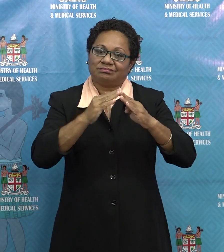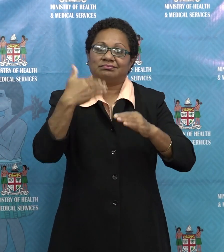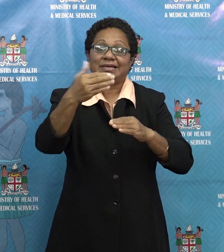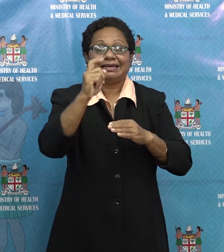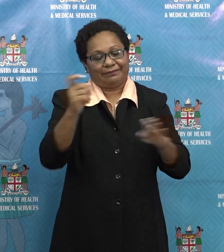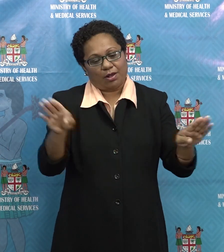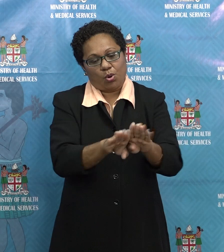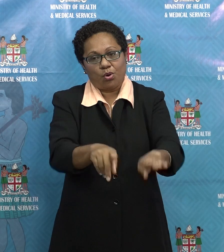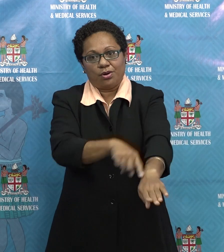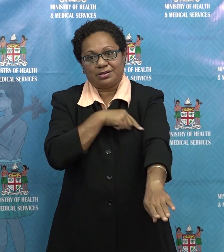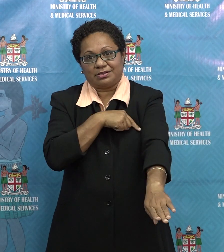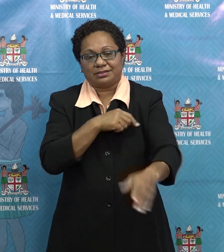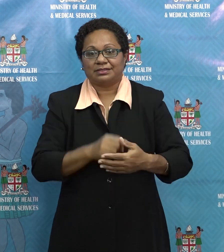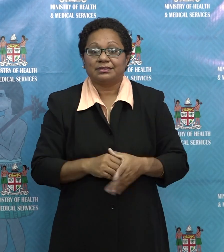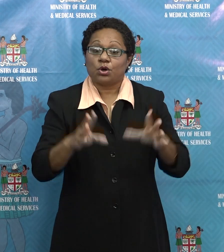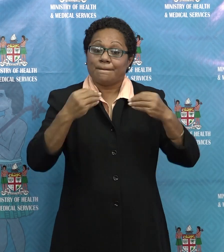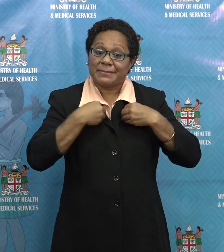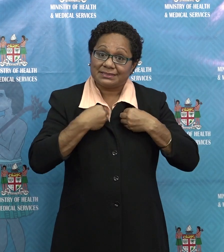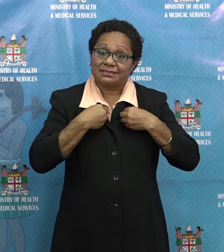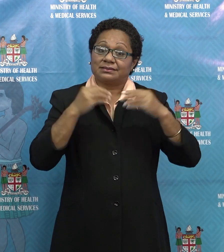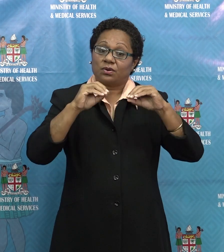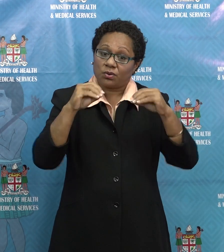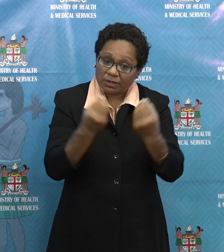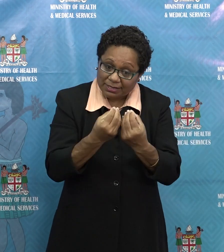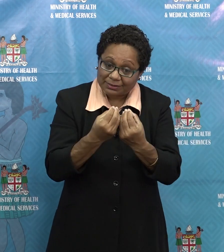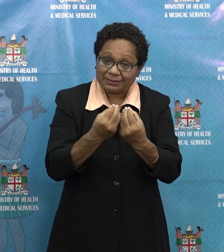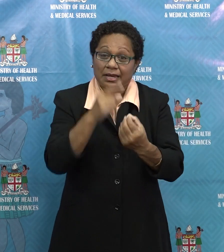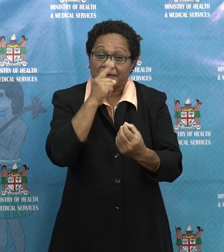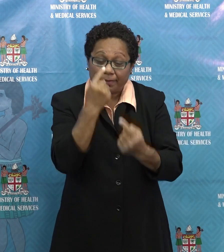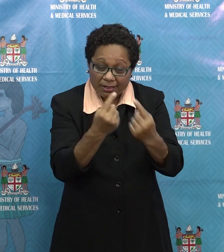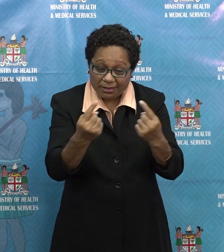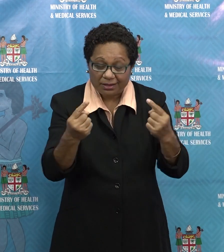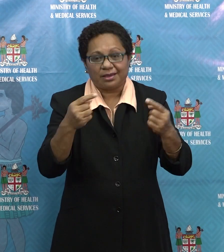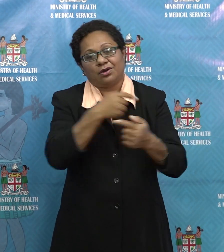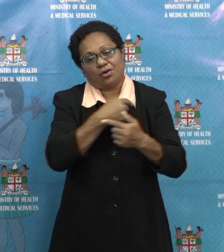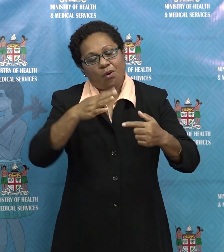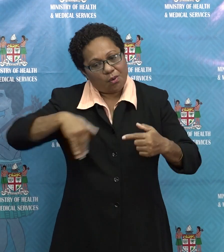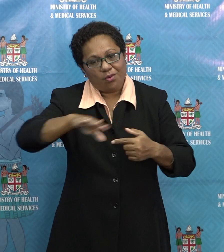As such, businesses, organizations, communities, and individuals are all in this campaign together.